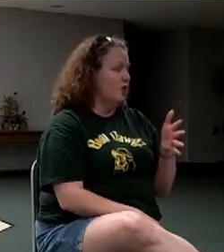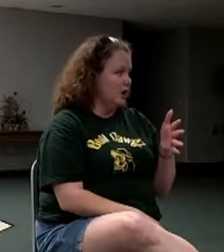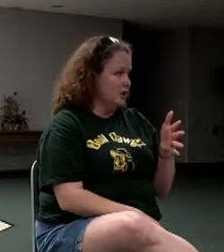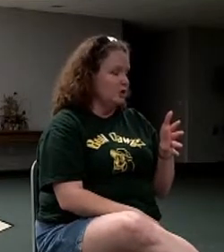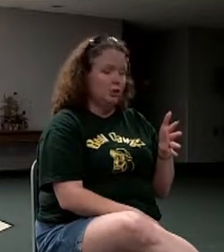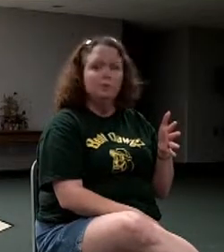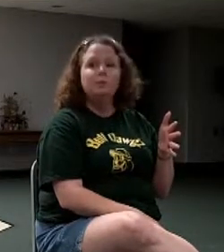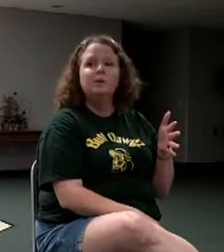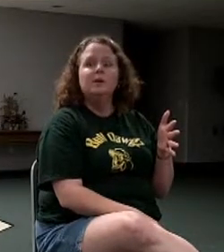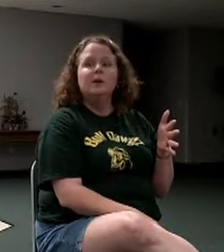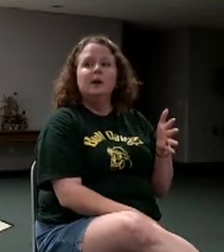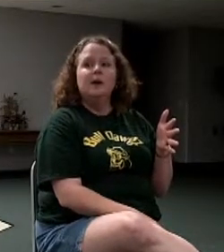talking to.